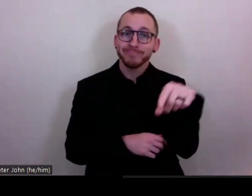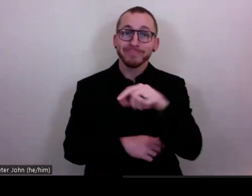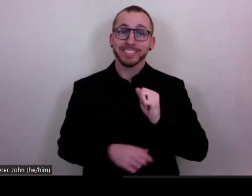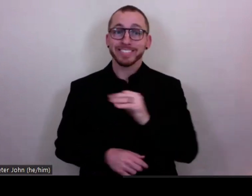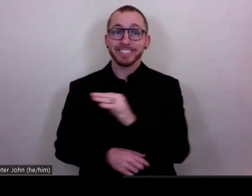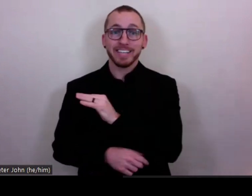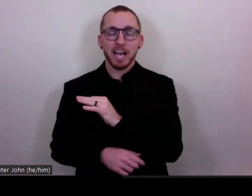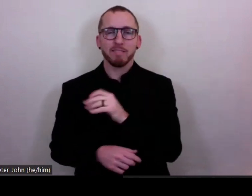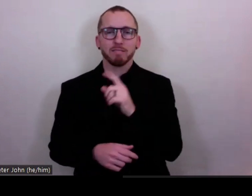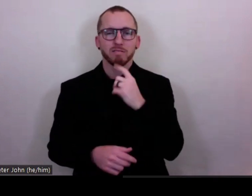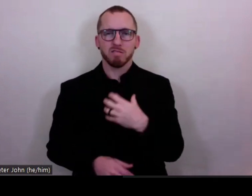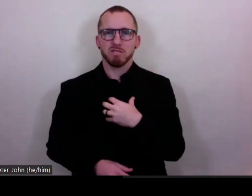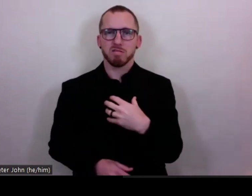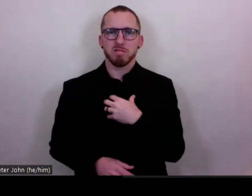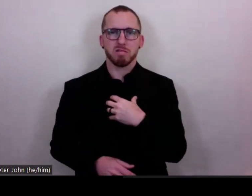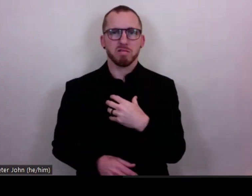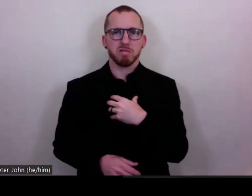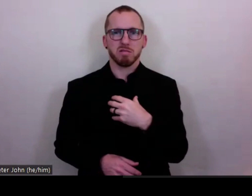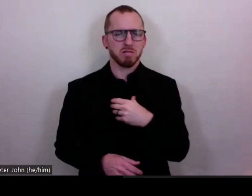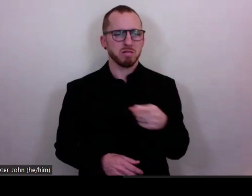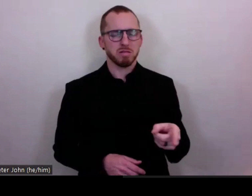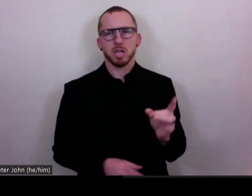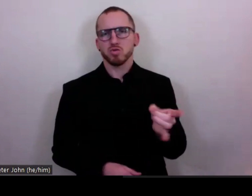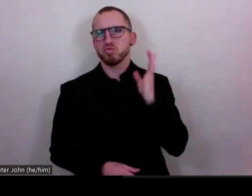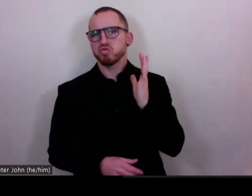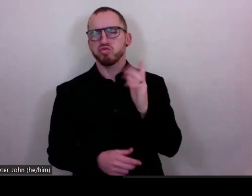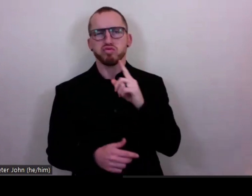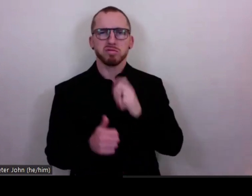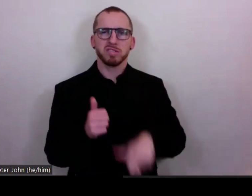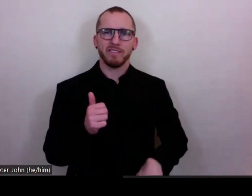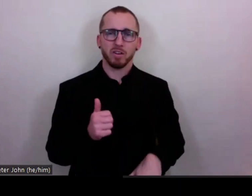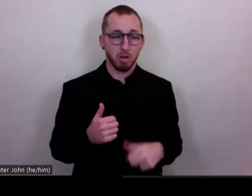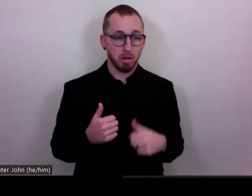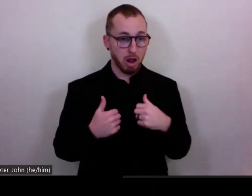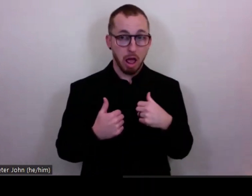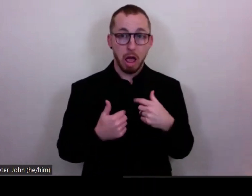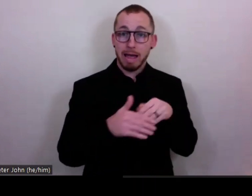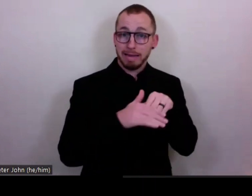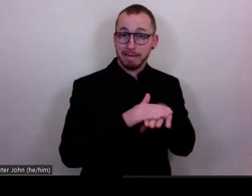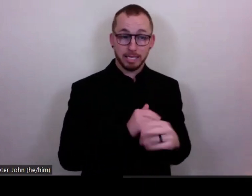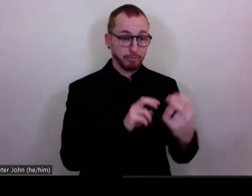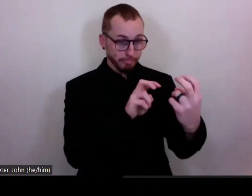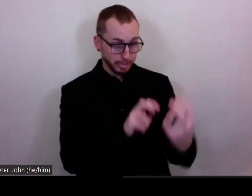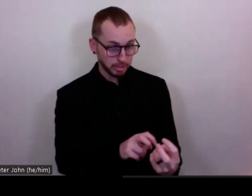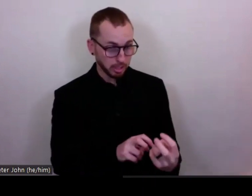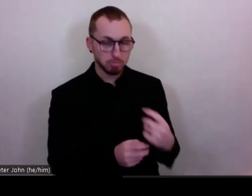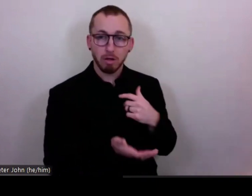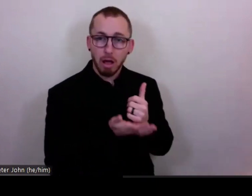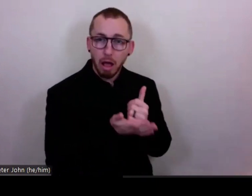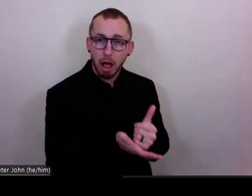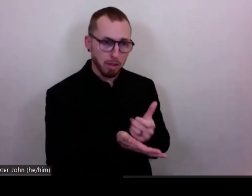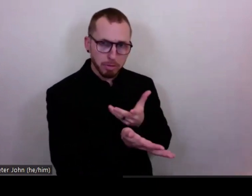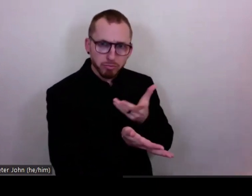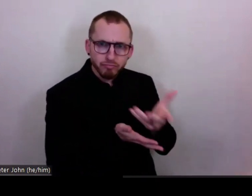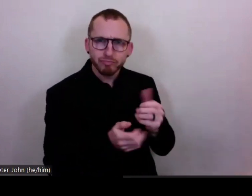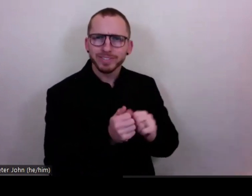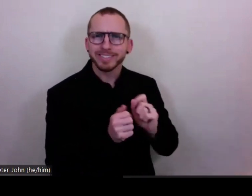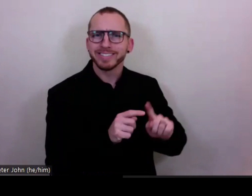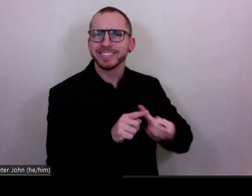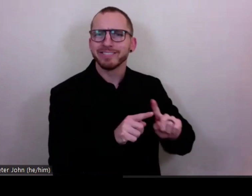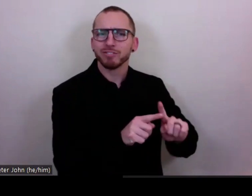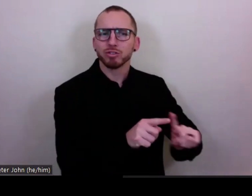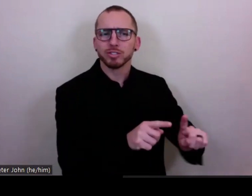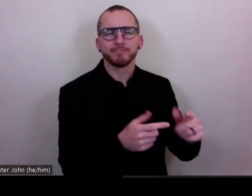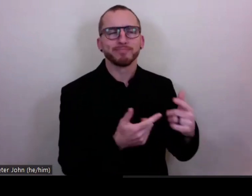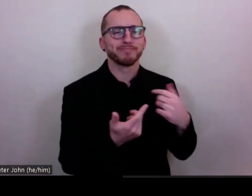difficult. I go in the nursing home and I sit with this person and I help them with different things. Like I packed up a